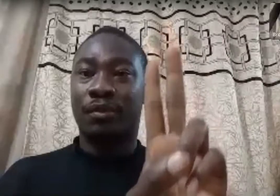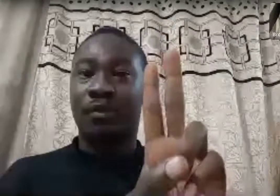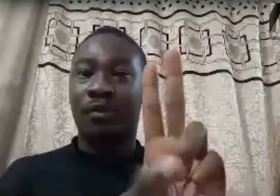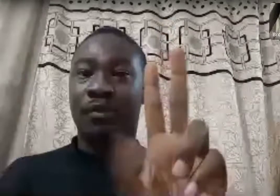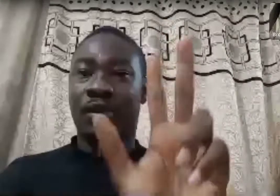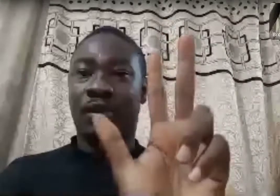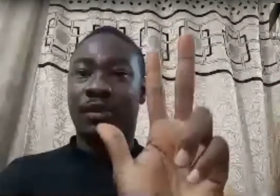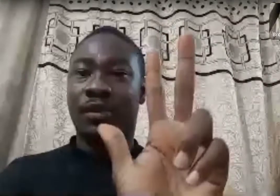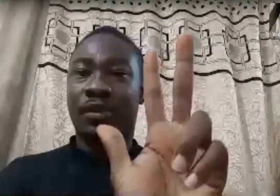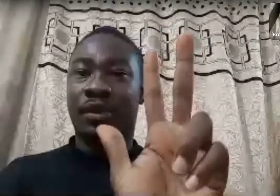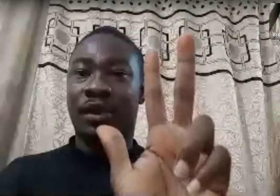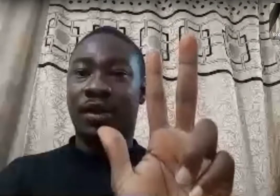3.